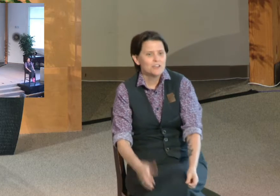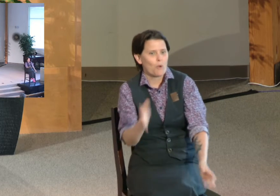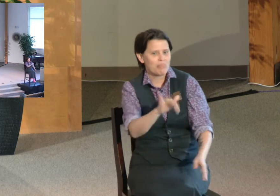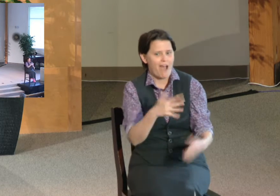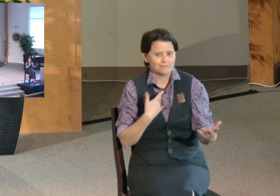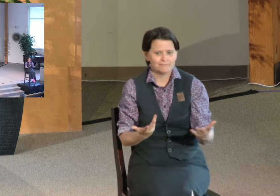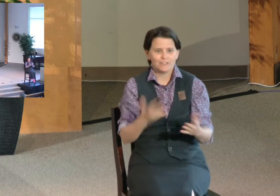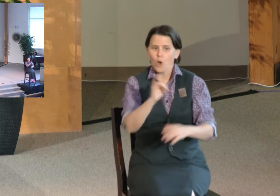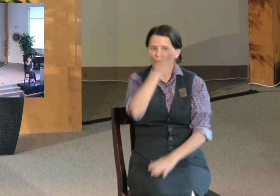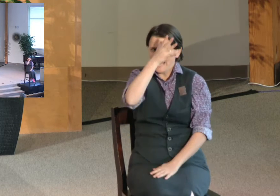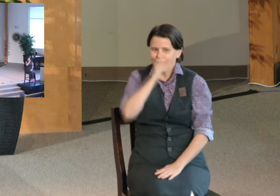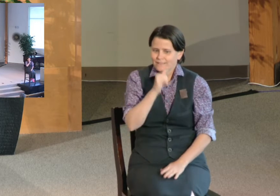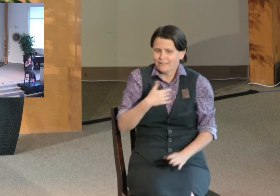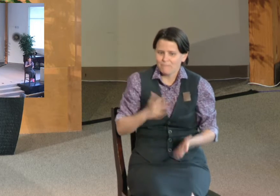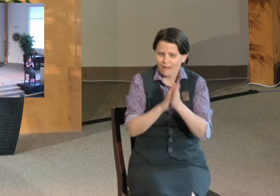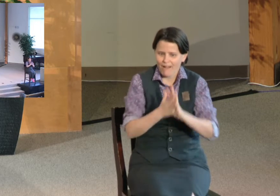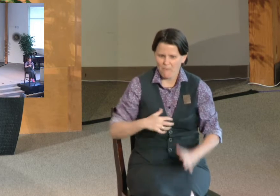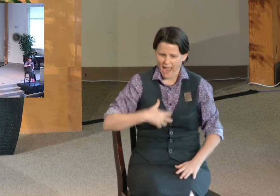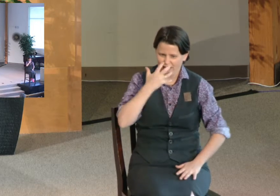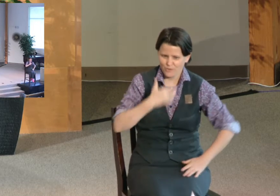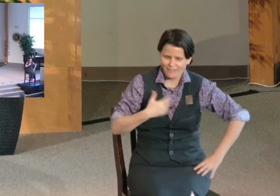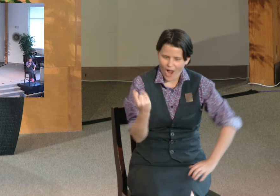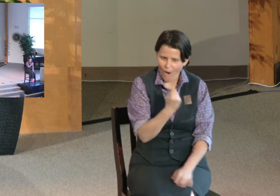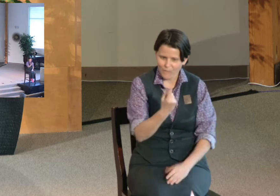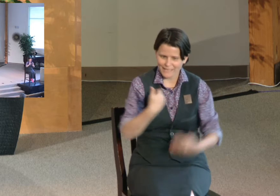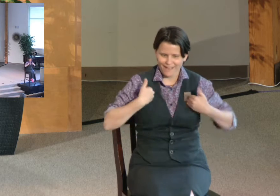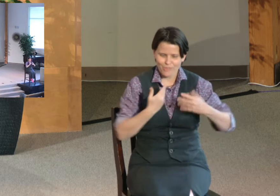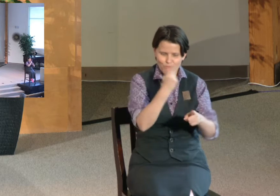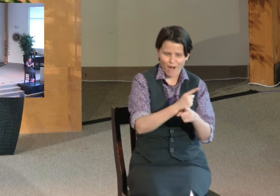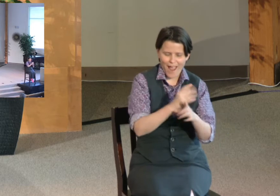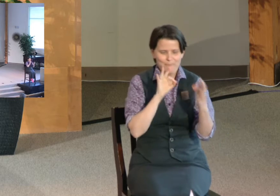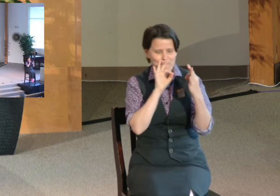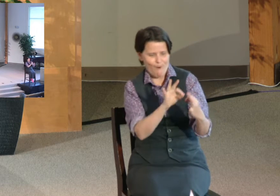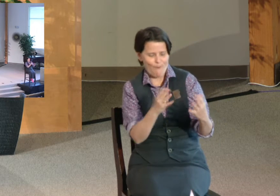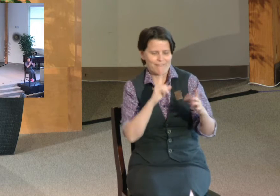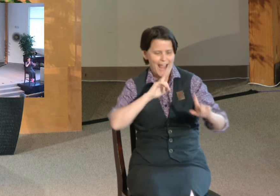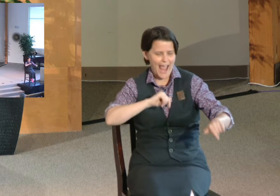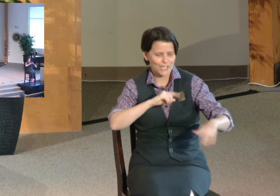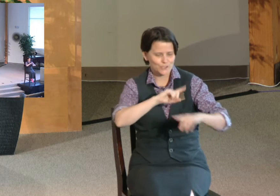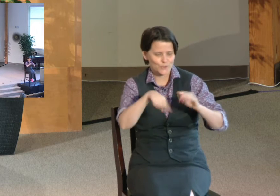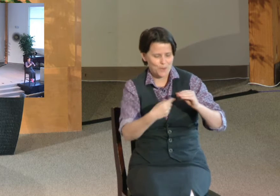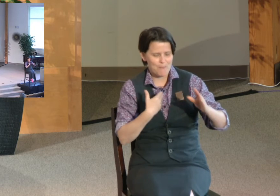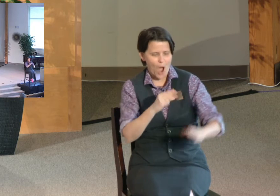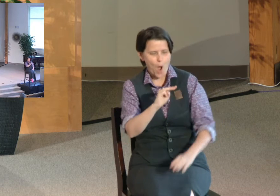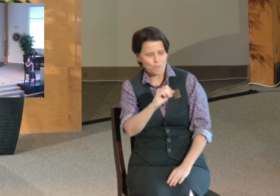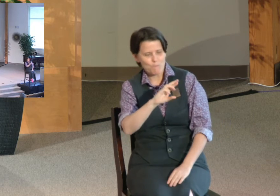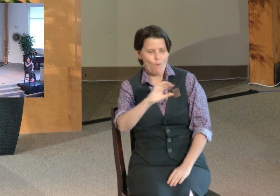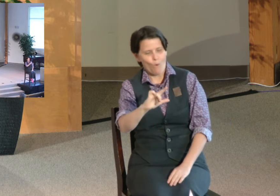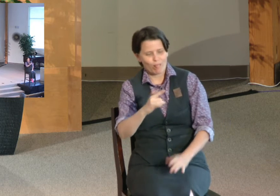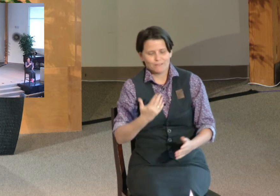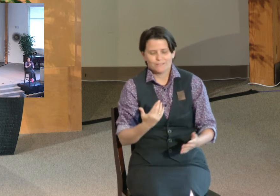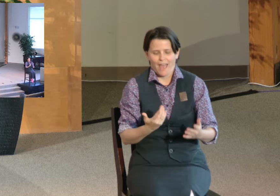the right and perfect answers about morality. They kept their cool no matter what the situation. They weren't very demonstrative